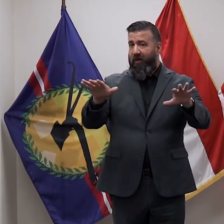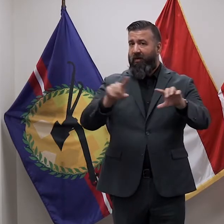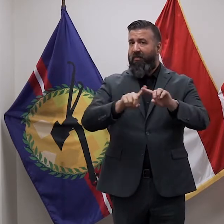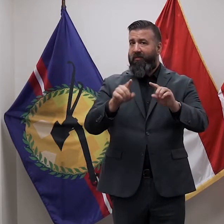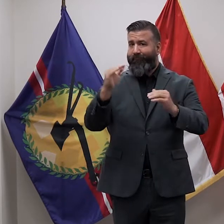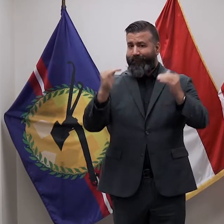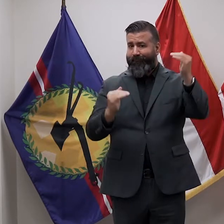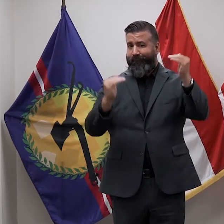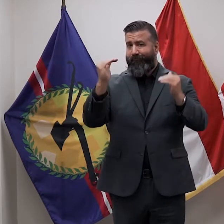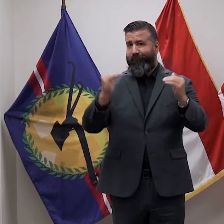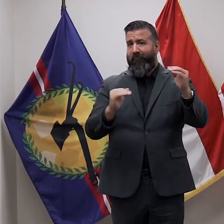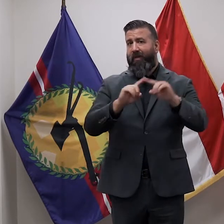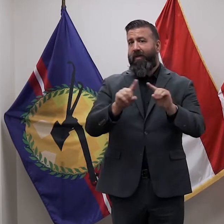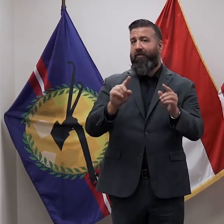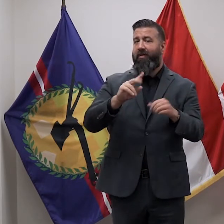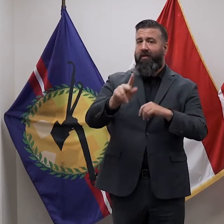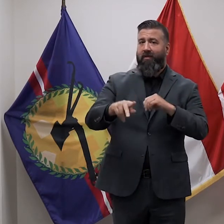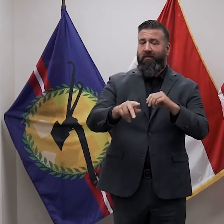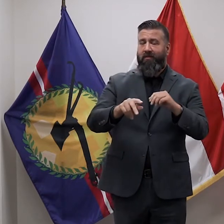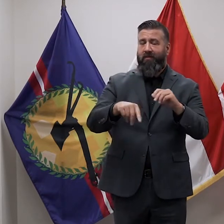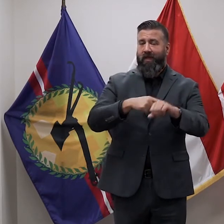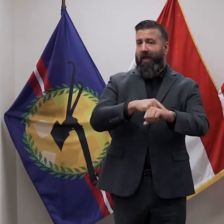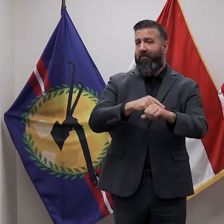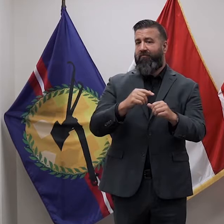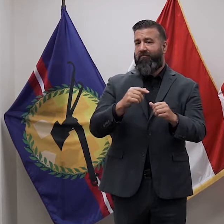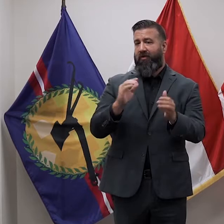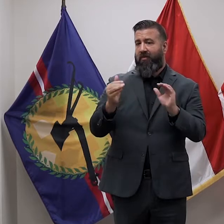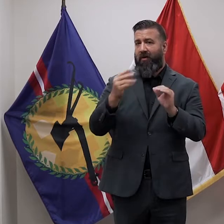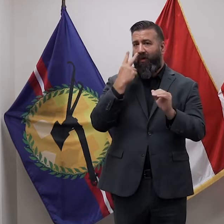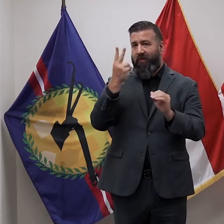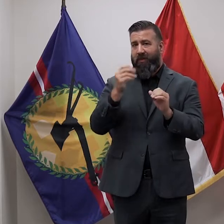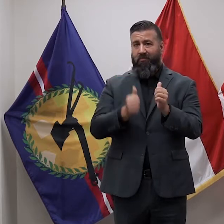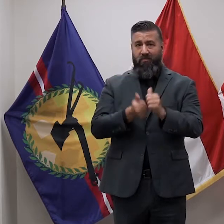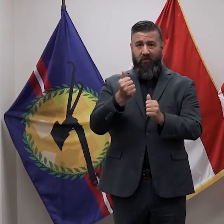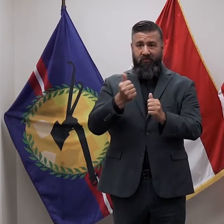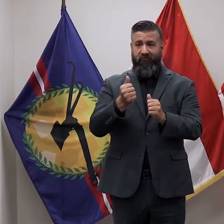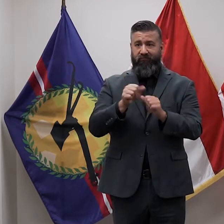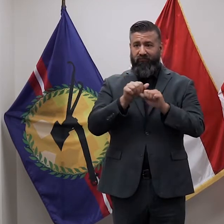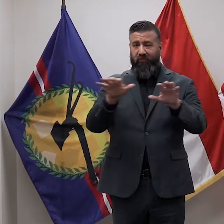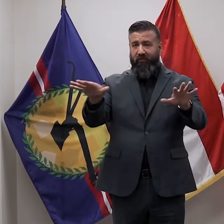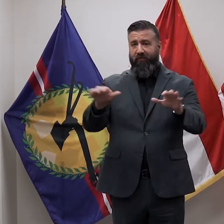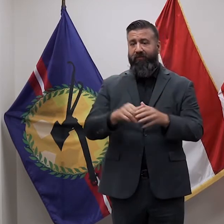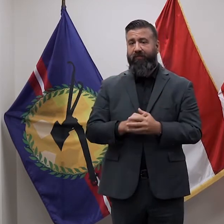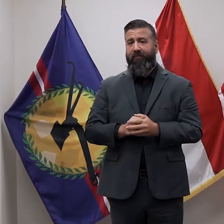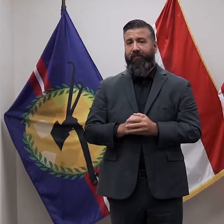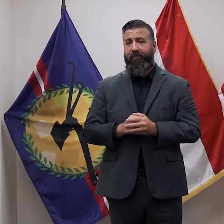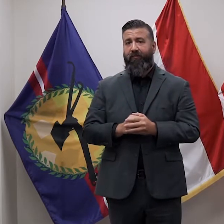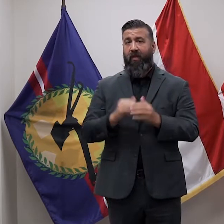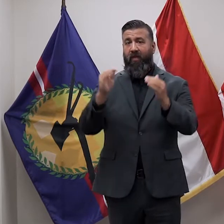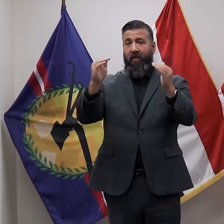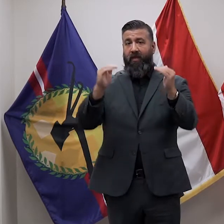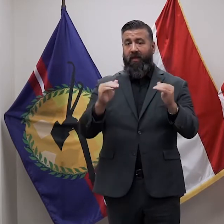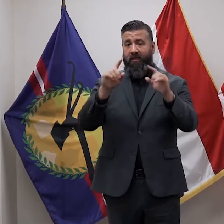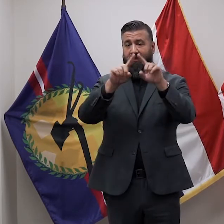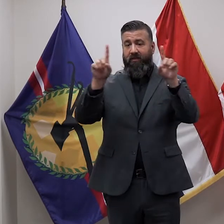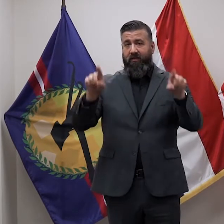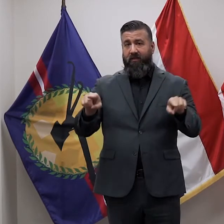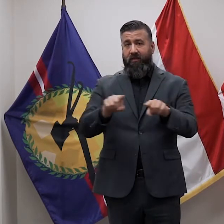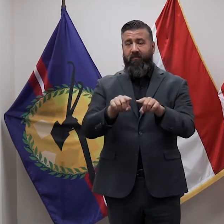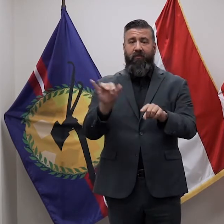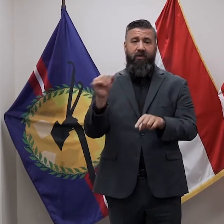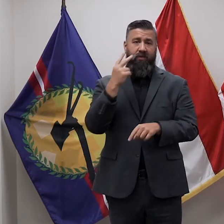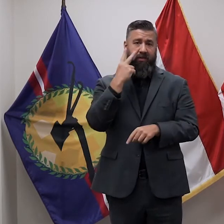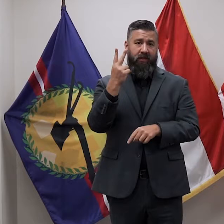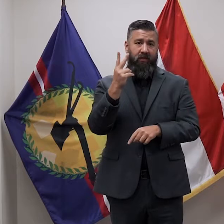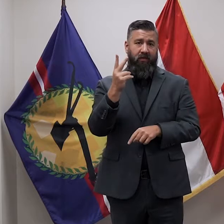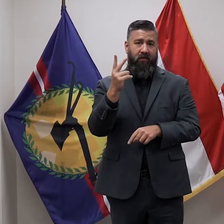at any given time over where we see some of the most significant spread. On the next slide, one of the things that you'll also see